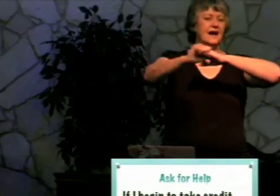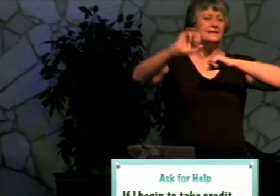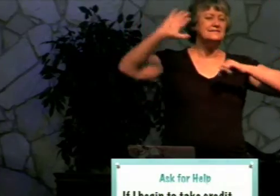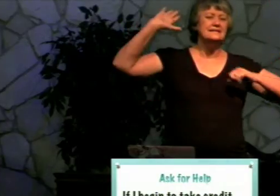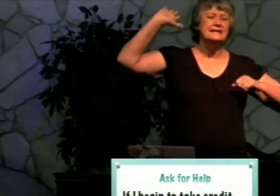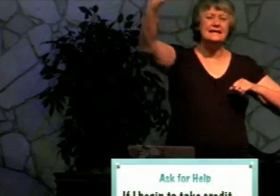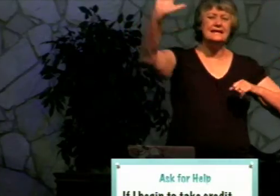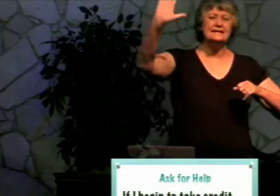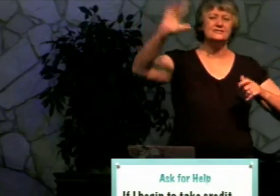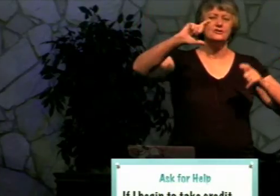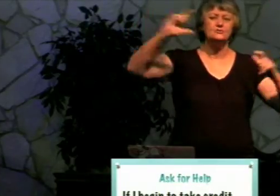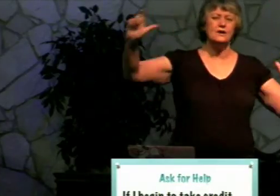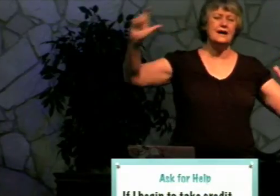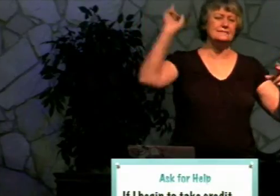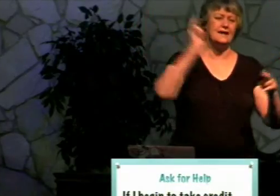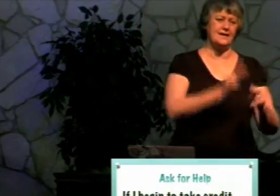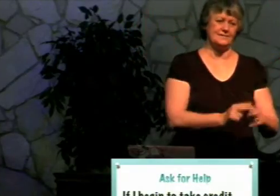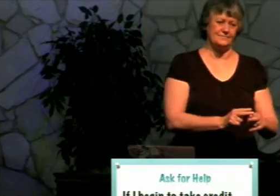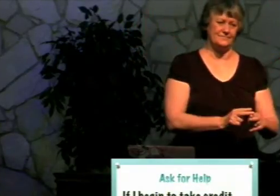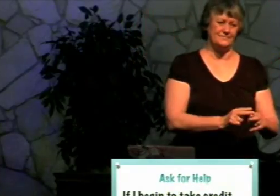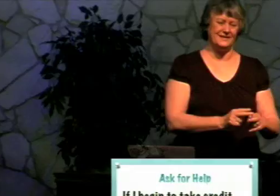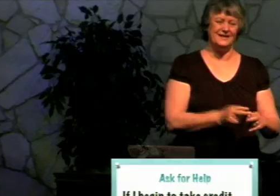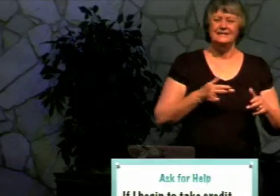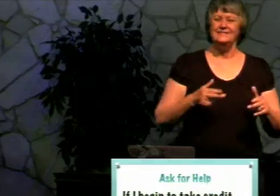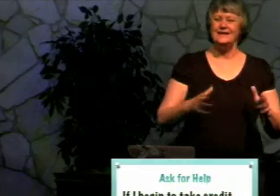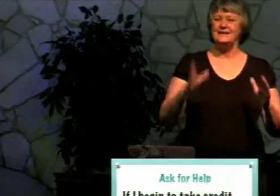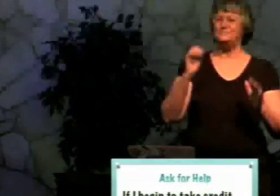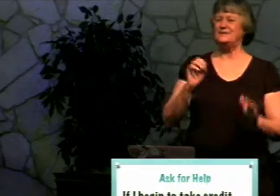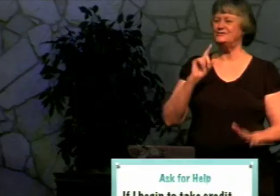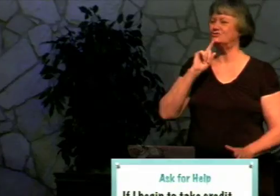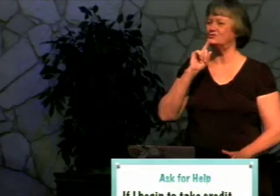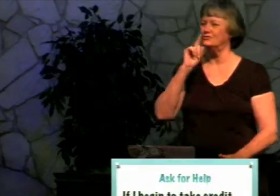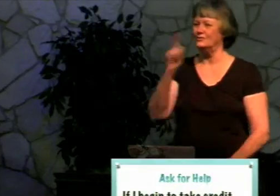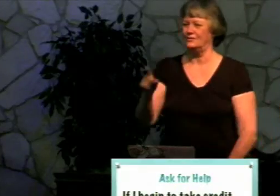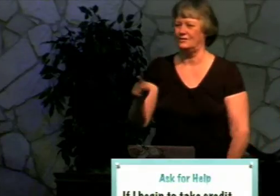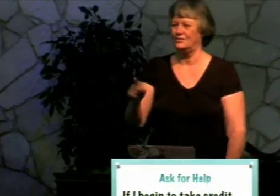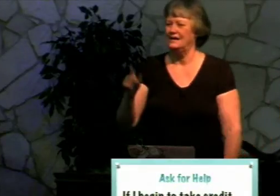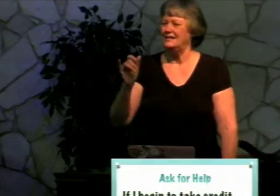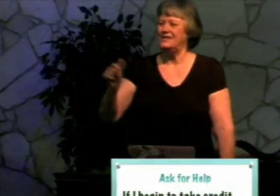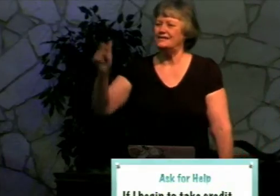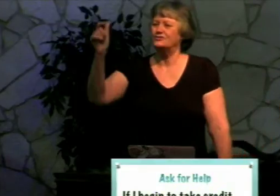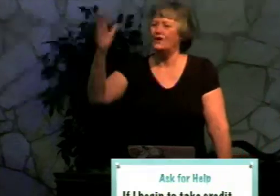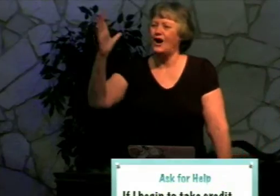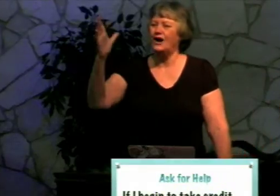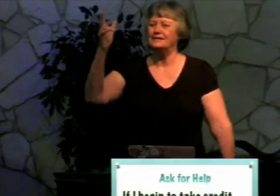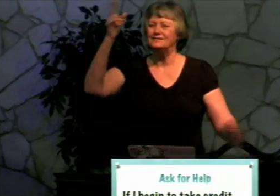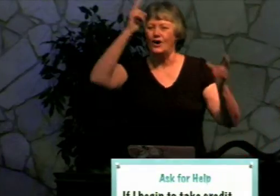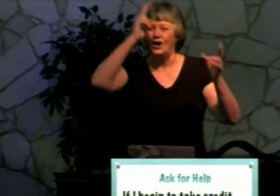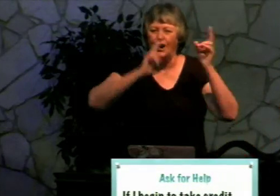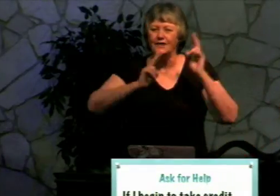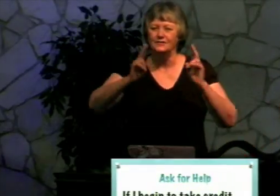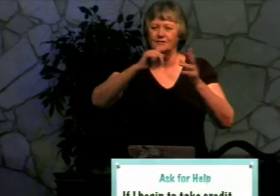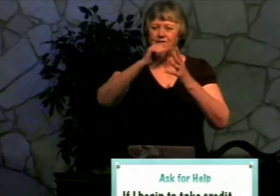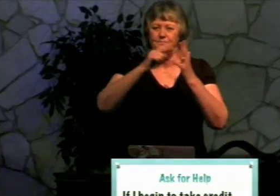advertise His great name. Let's be sure that God is honored